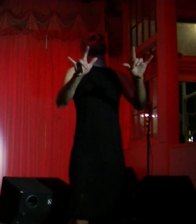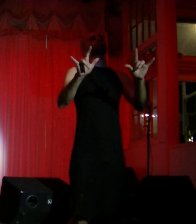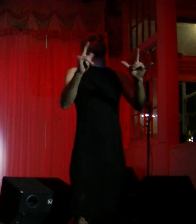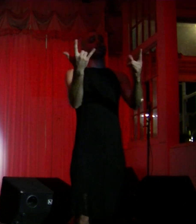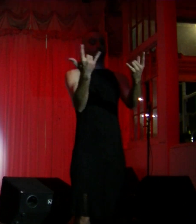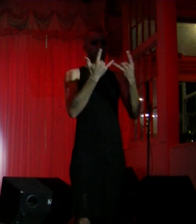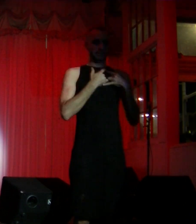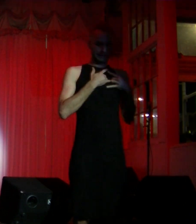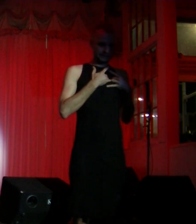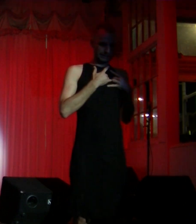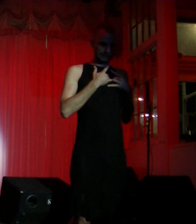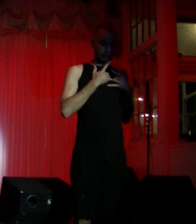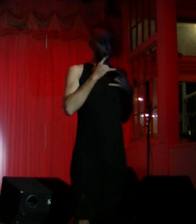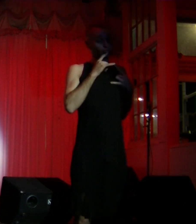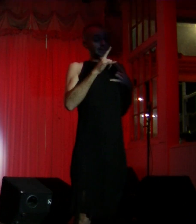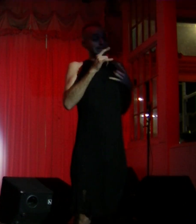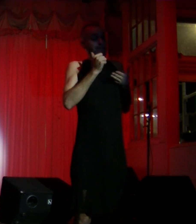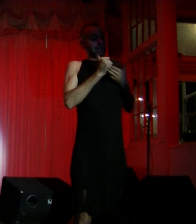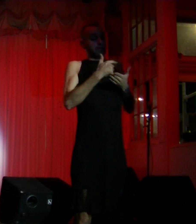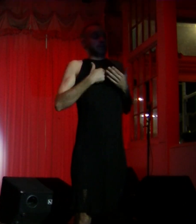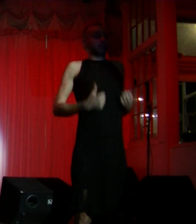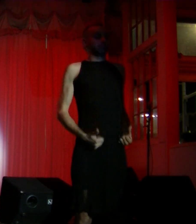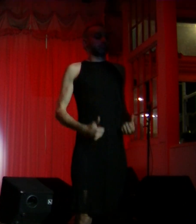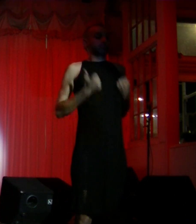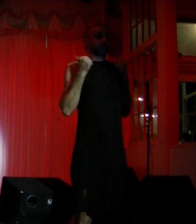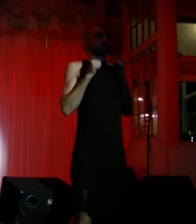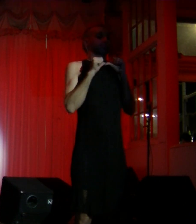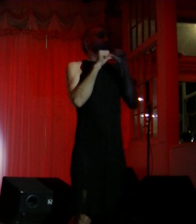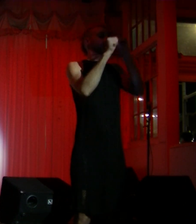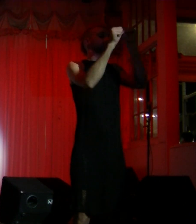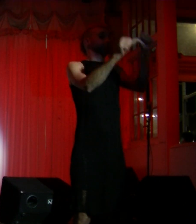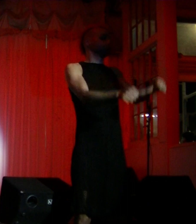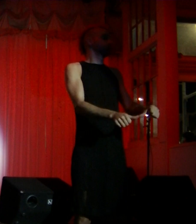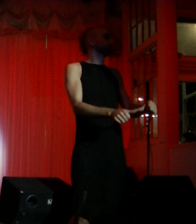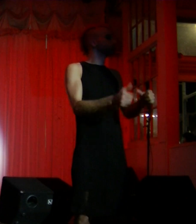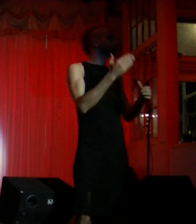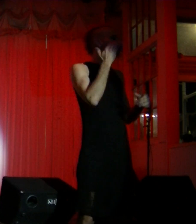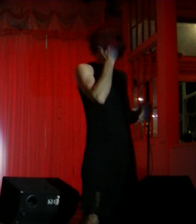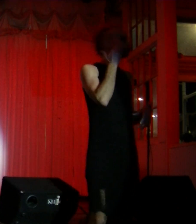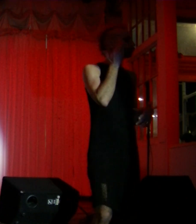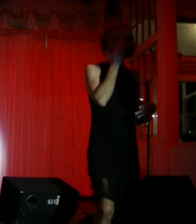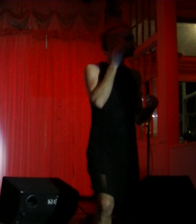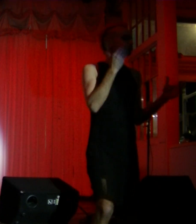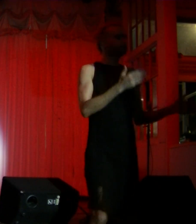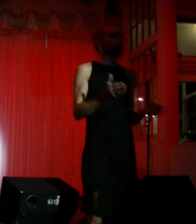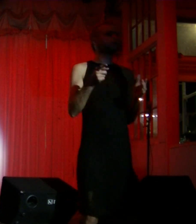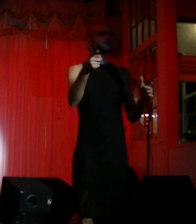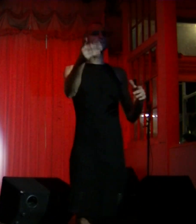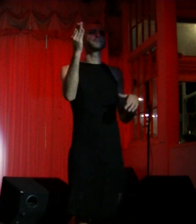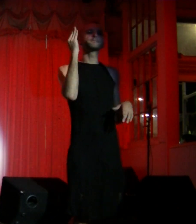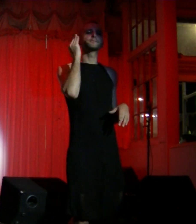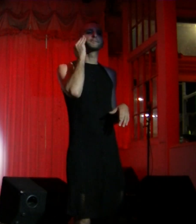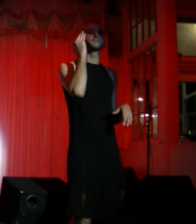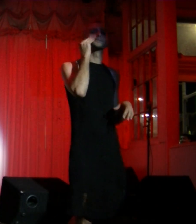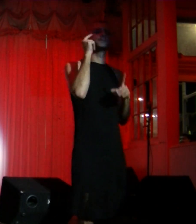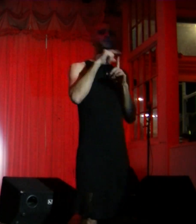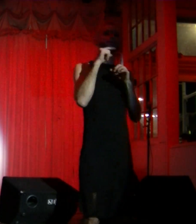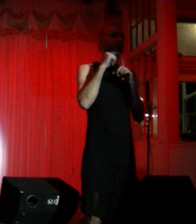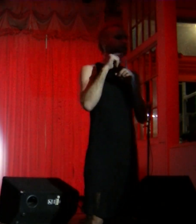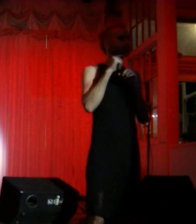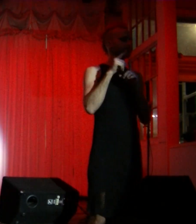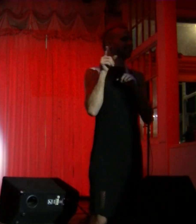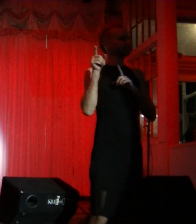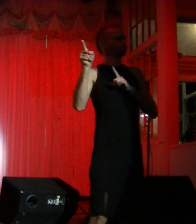still alive, really. Yes. And it's like kind of playing on this thing like, you ever heard the term like she walks so I could